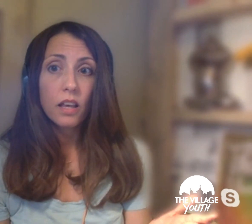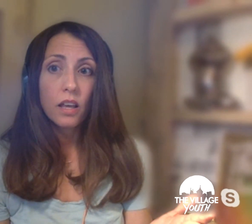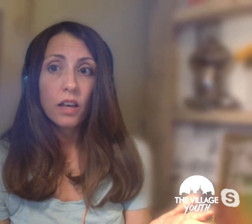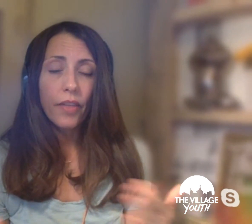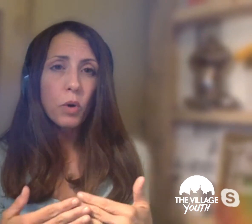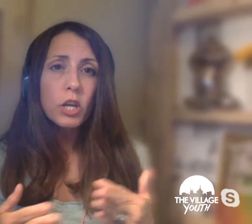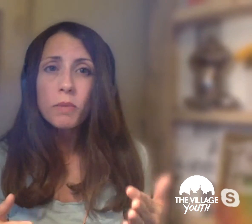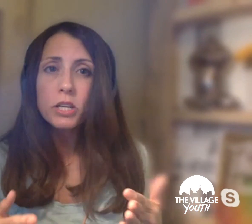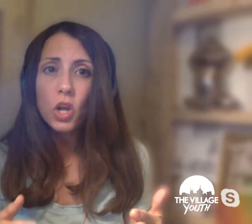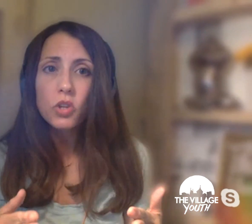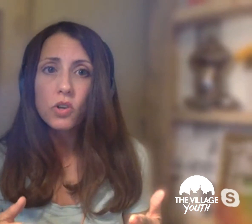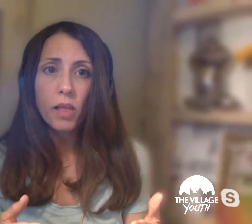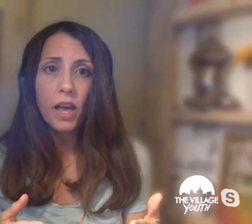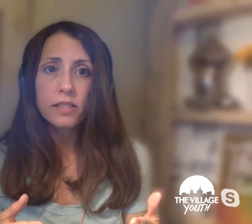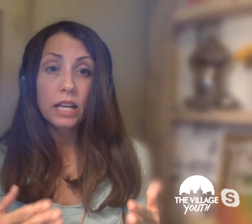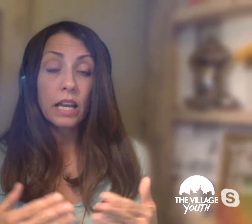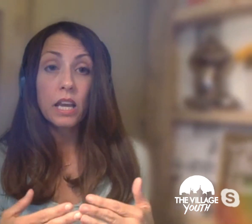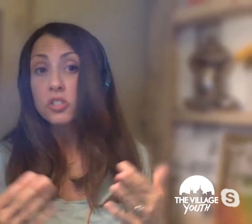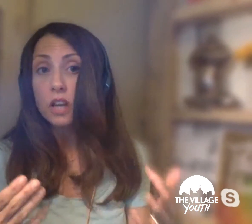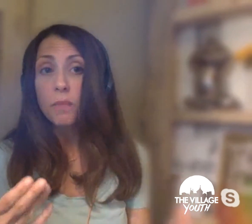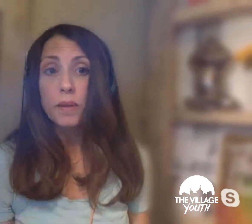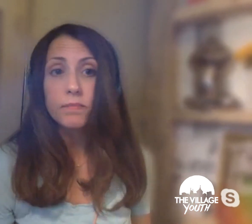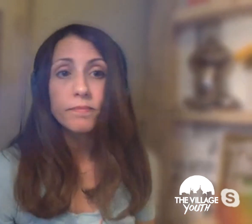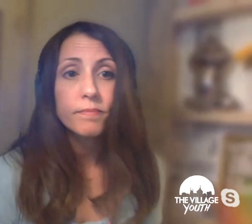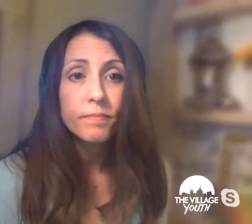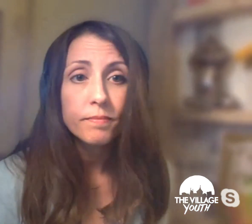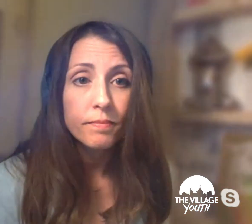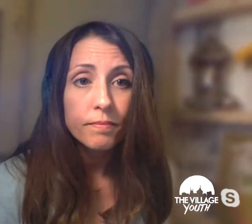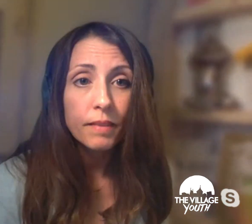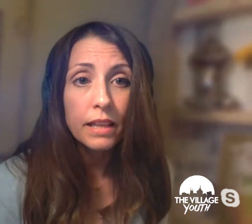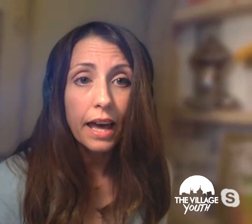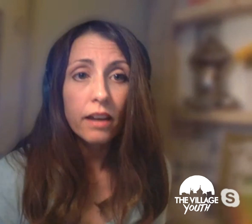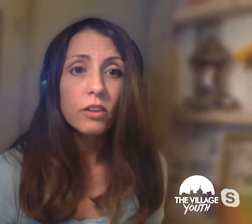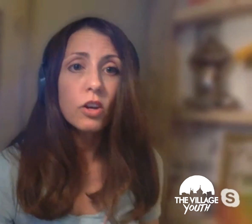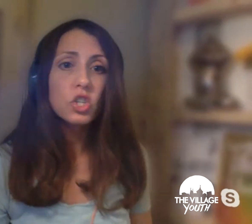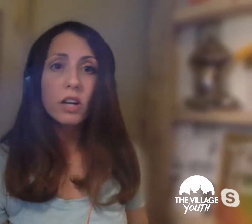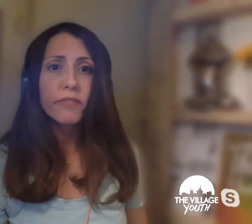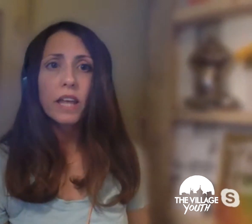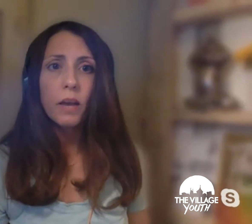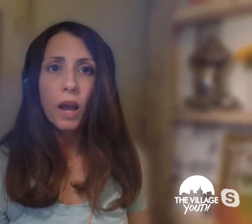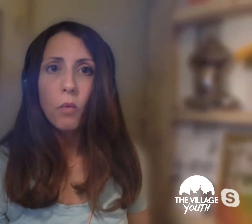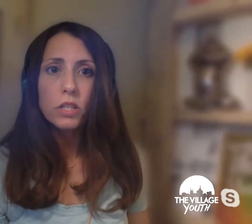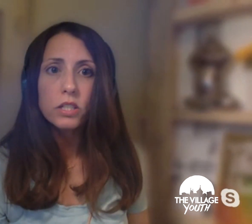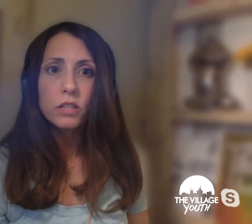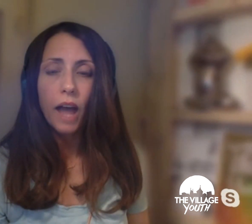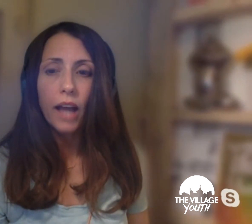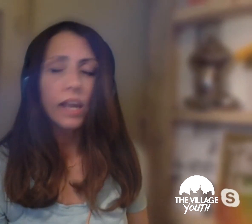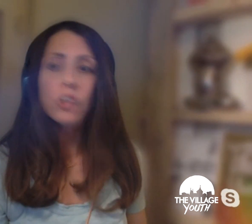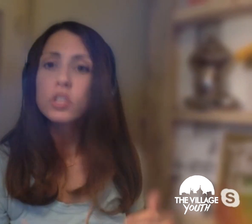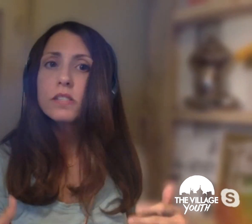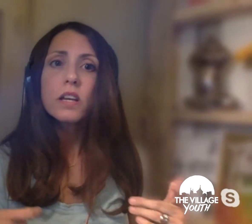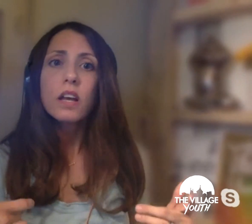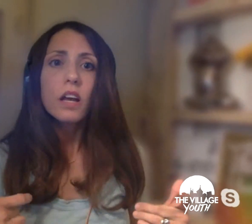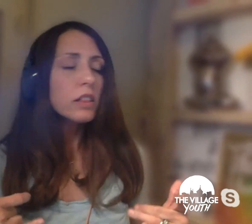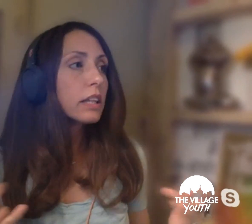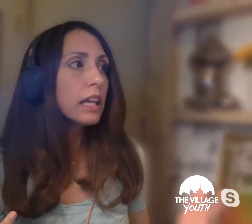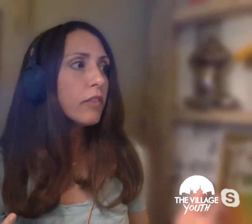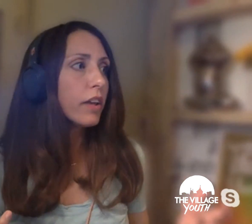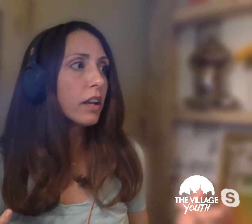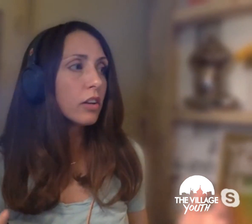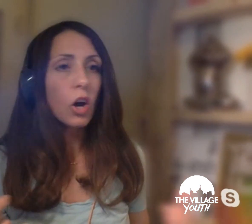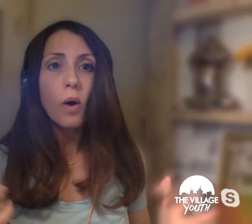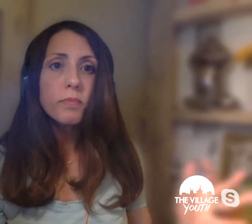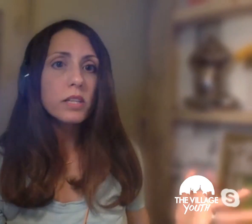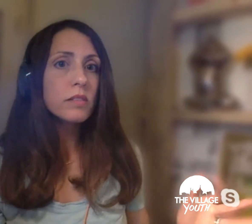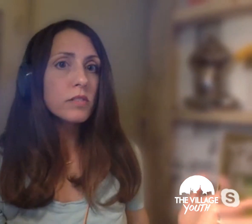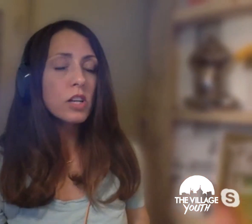agency. What do you mean shelter in place? I can't just up and go to Chick-fil-A when I want to. I can't just